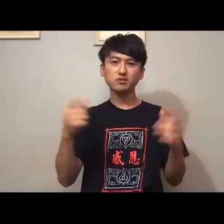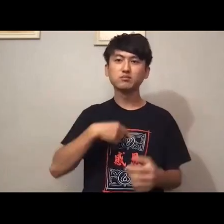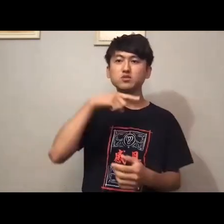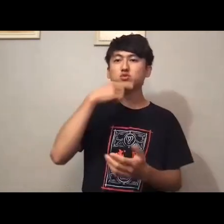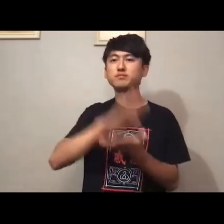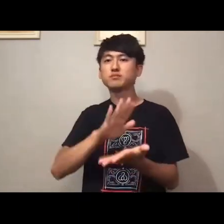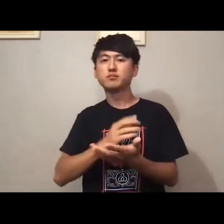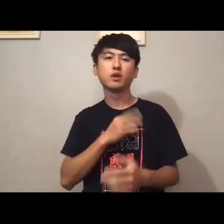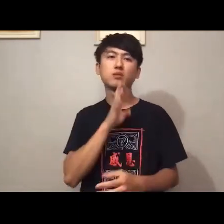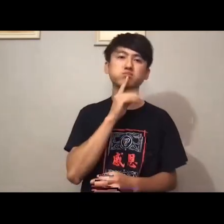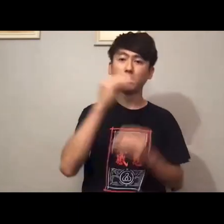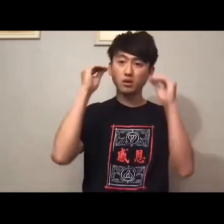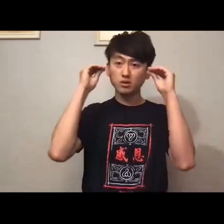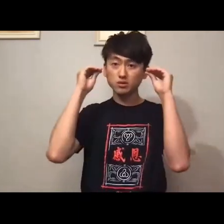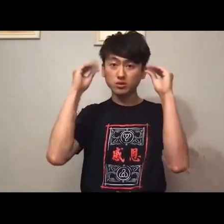in